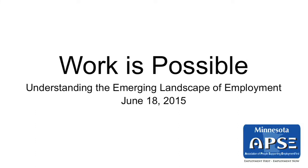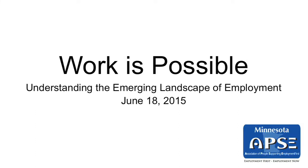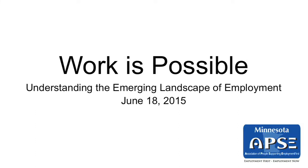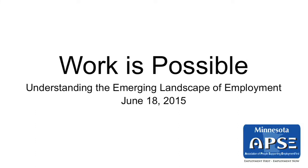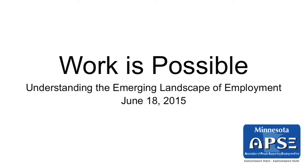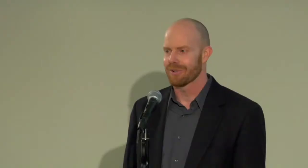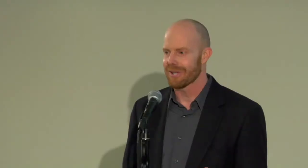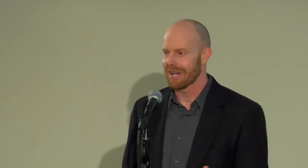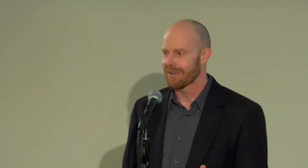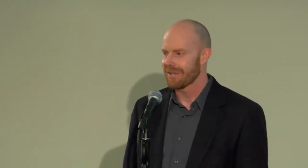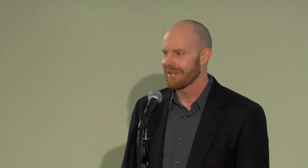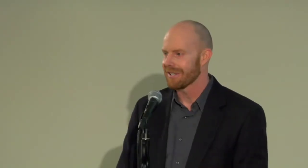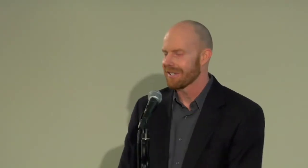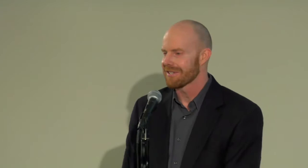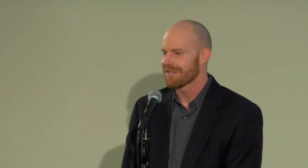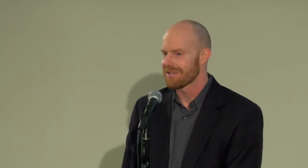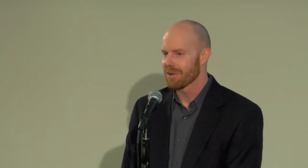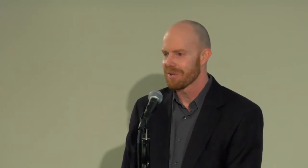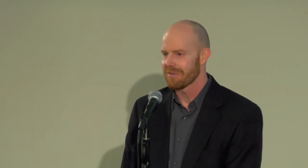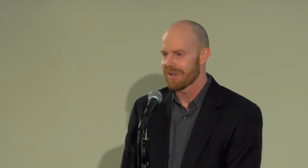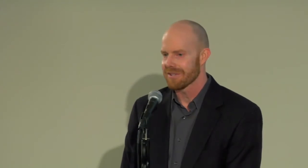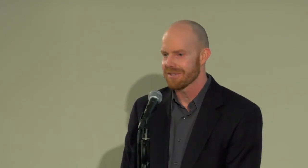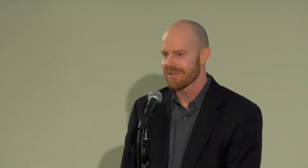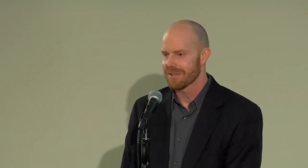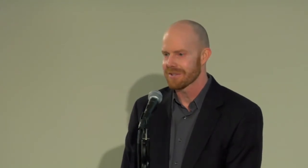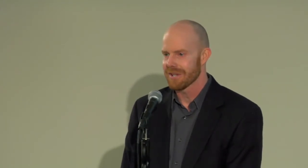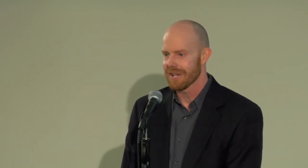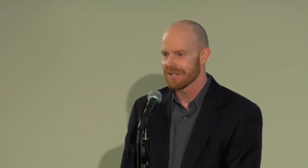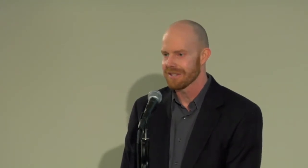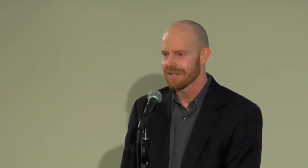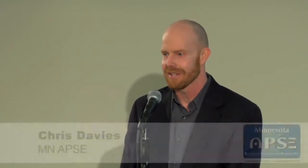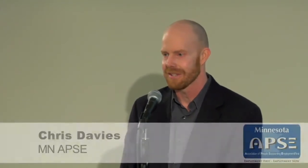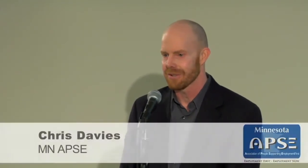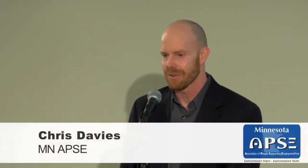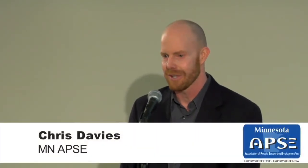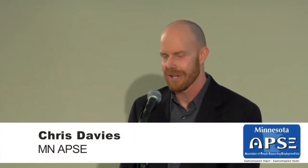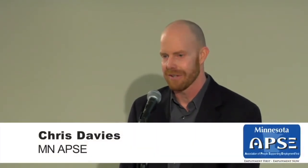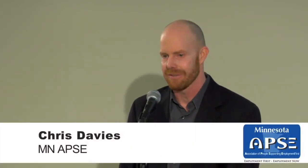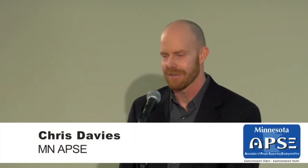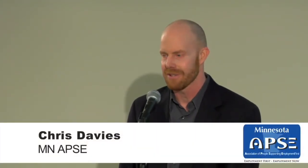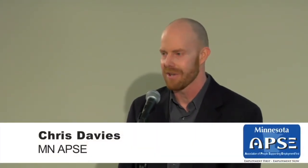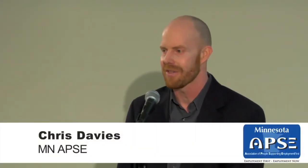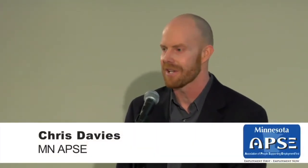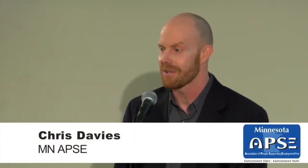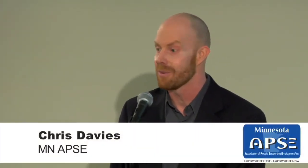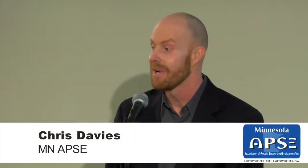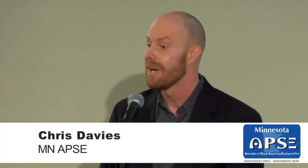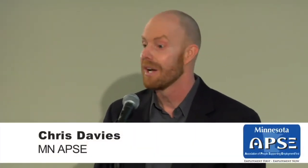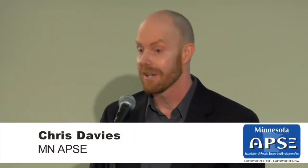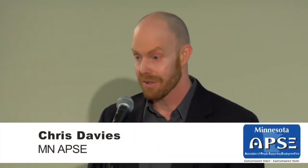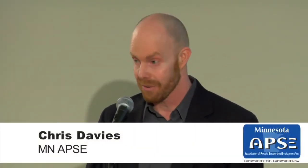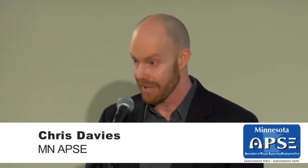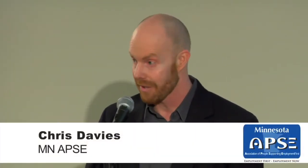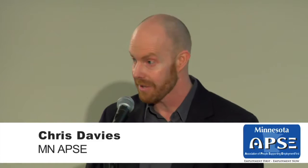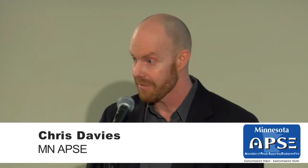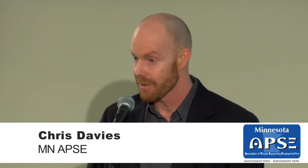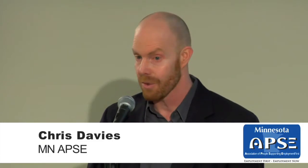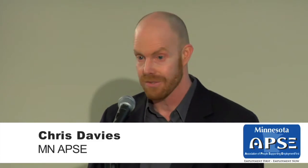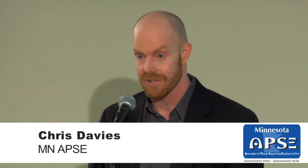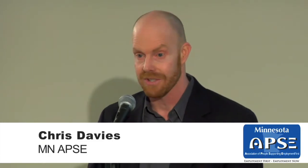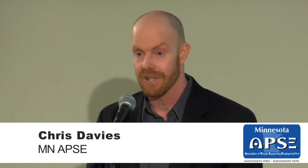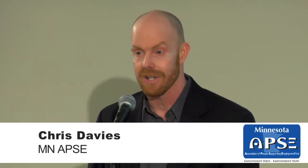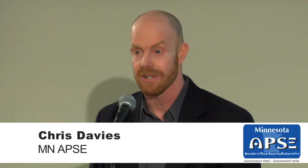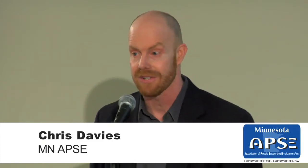Welcome, everybody. It's so great to look out and see so many faces here tonight in Dakota County. First of all, thank you, Dakota County,